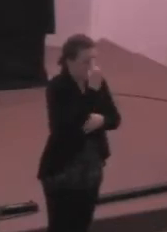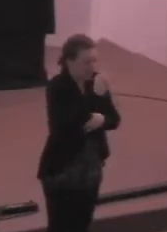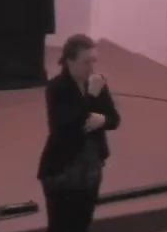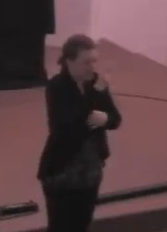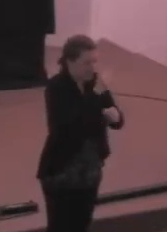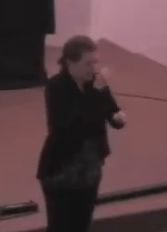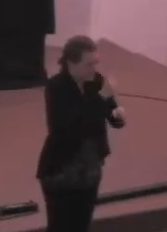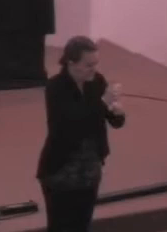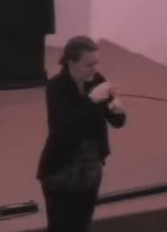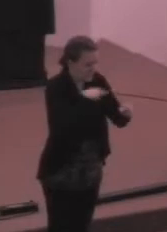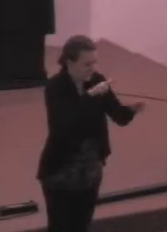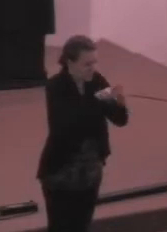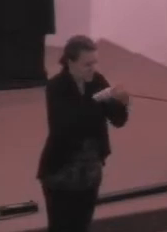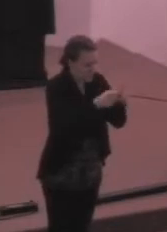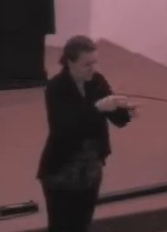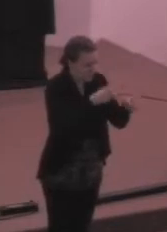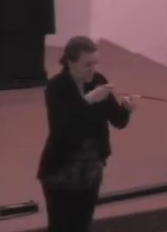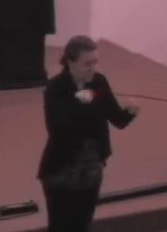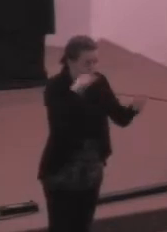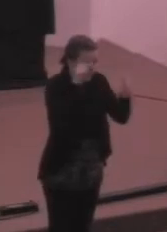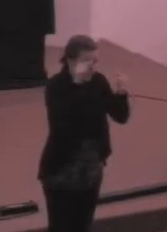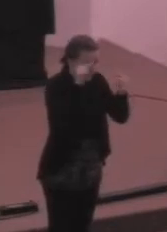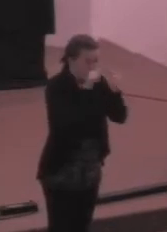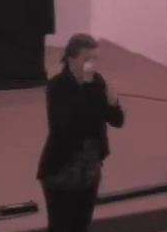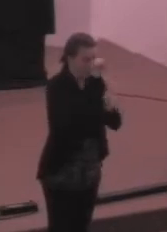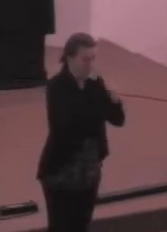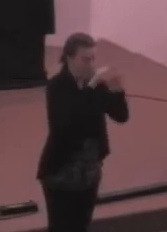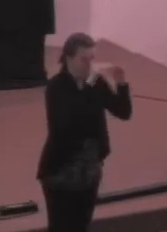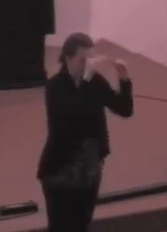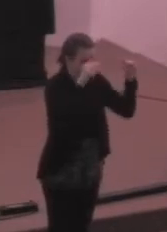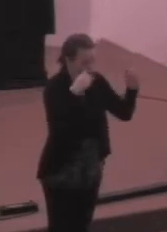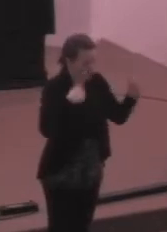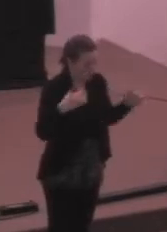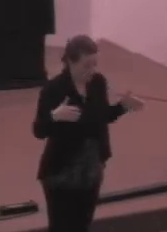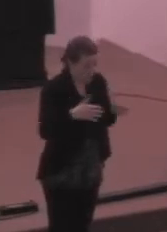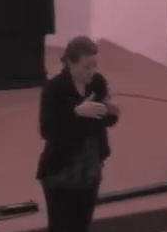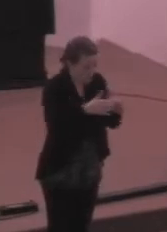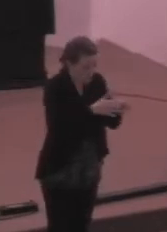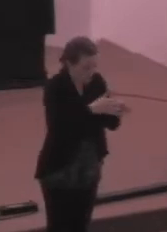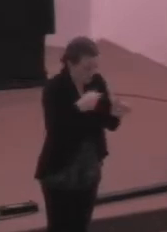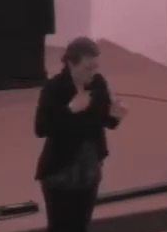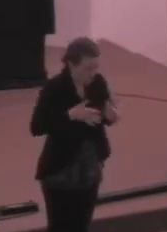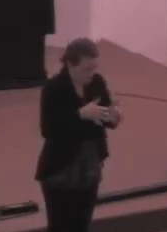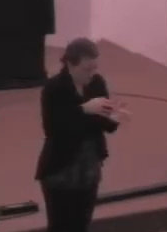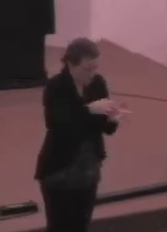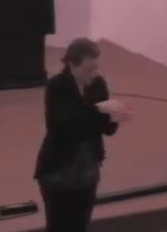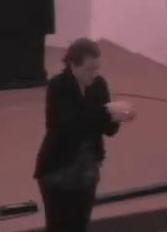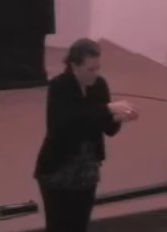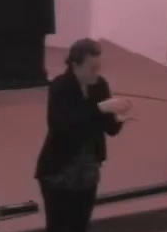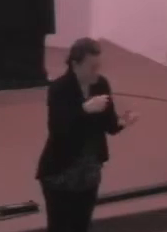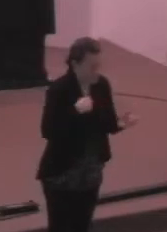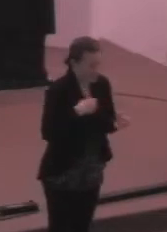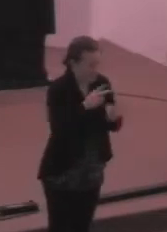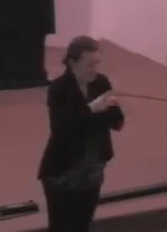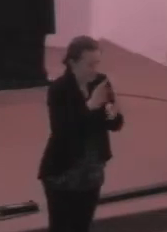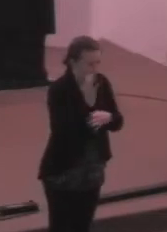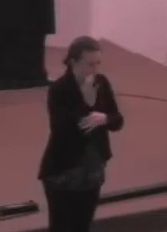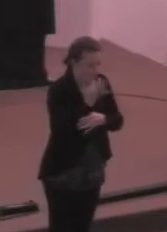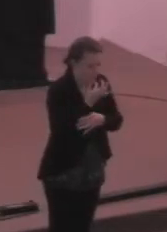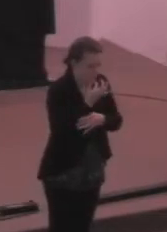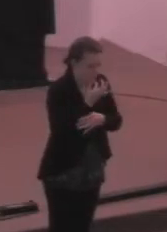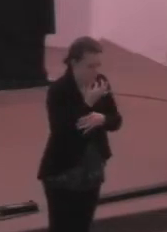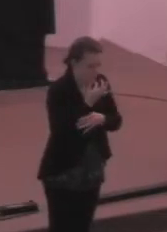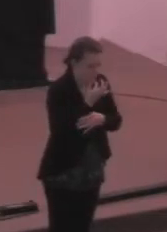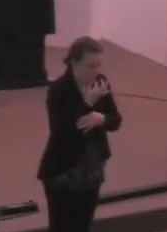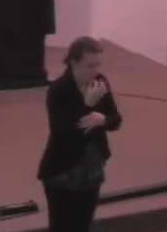my gate is fast, my goal is heaven, my road is narrow, my way is rough, my companions are few. My body